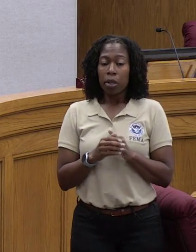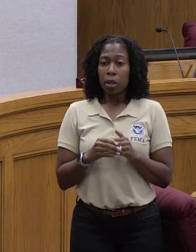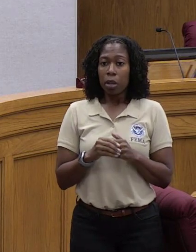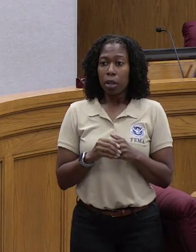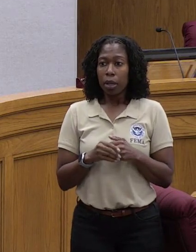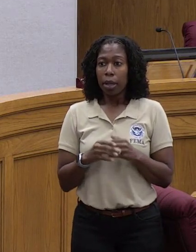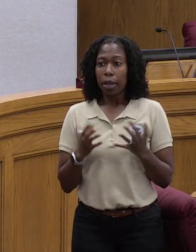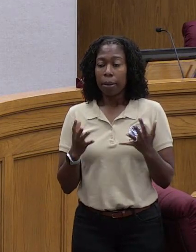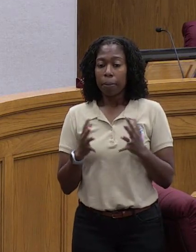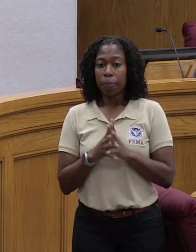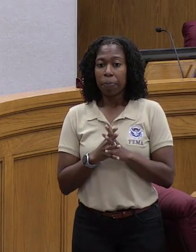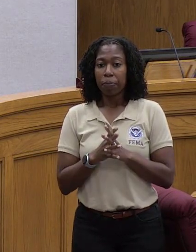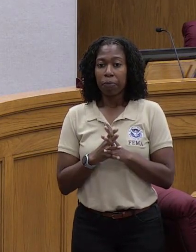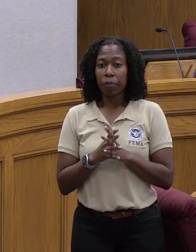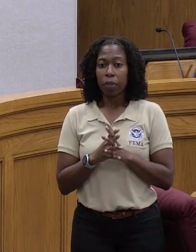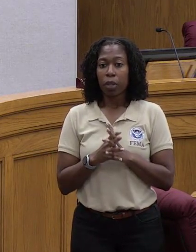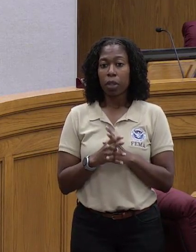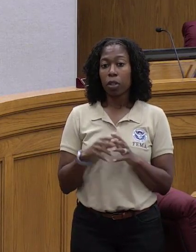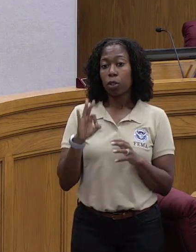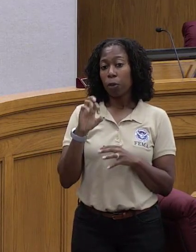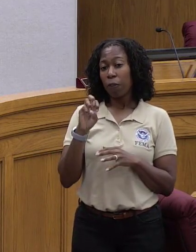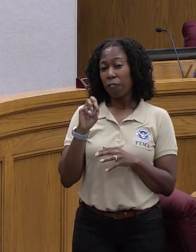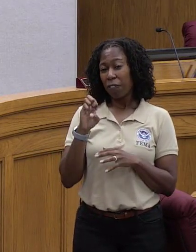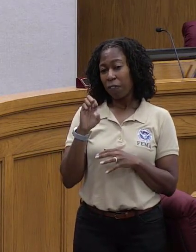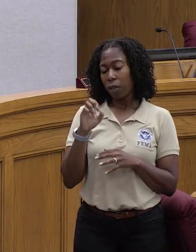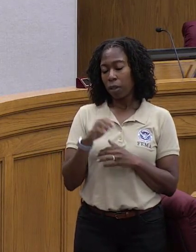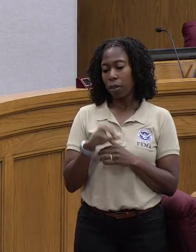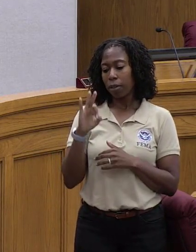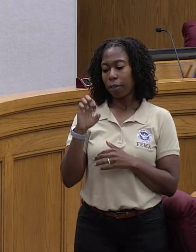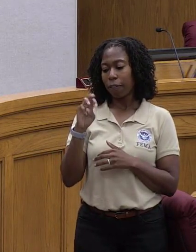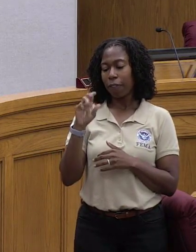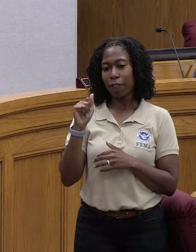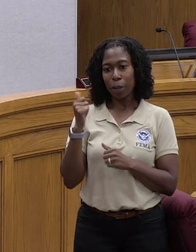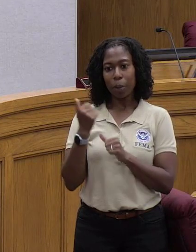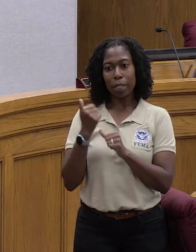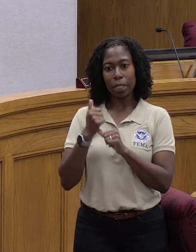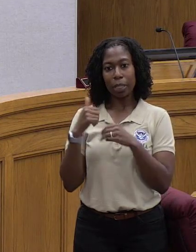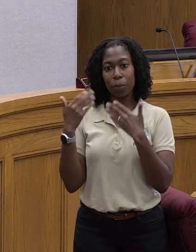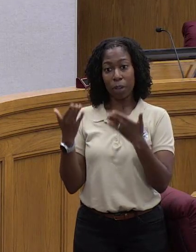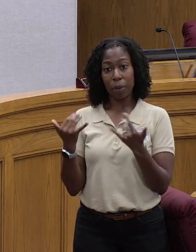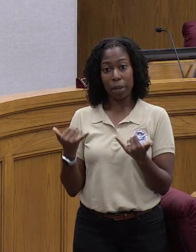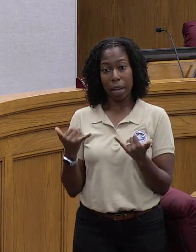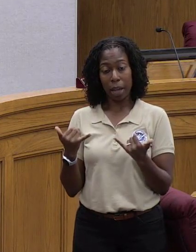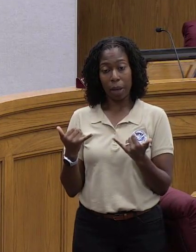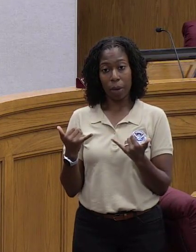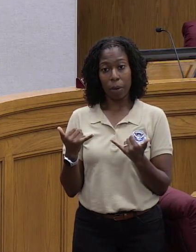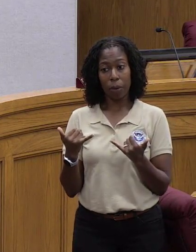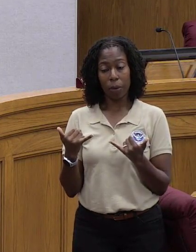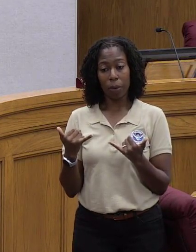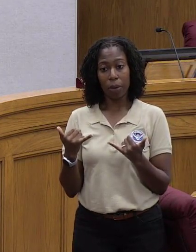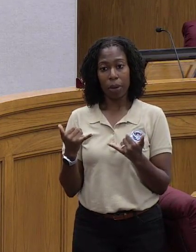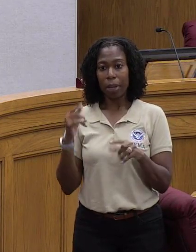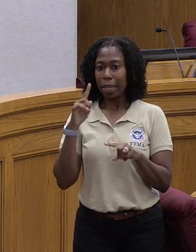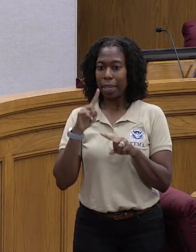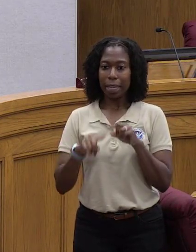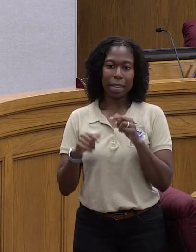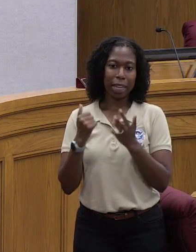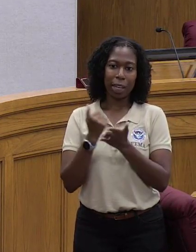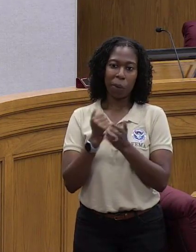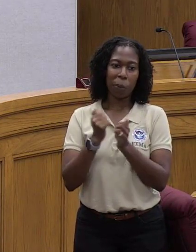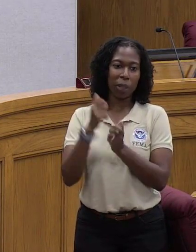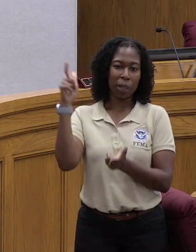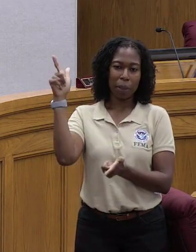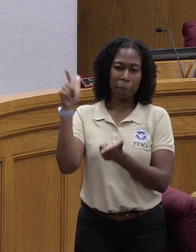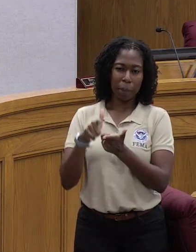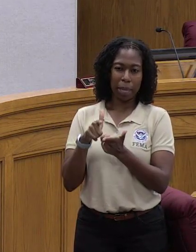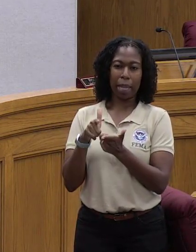the assistance that FEMA is providing right now really is not going to be designed to address those mitigation issues.